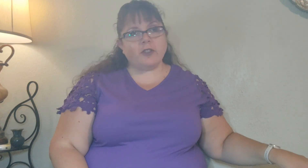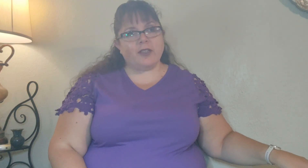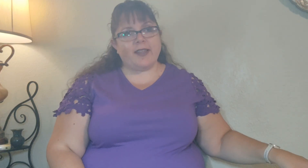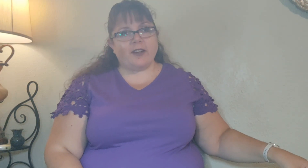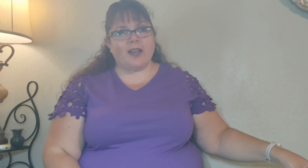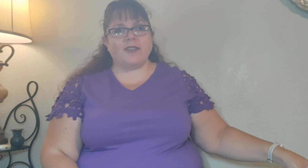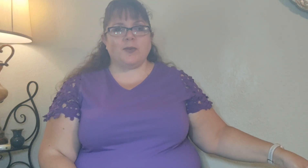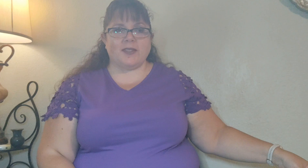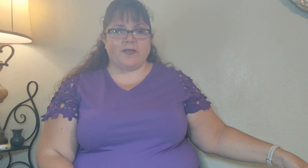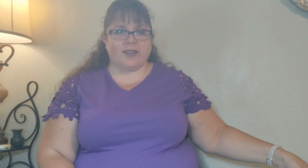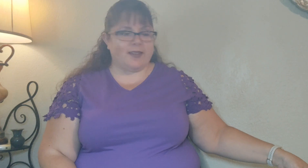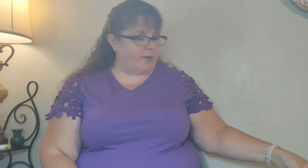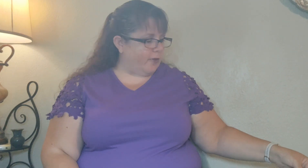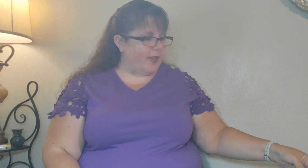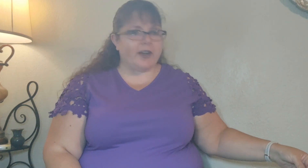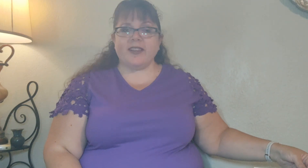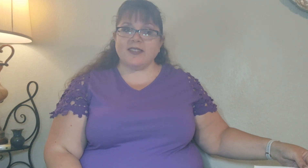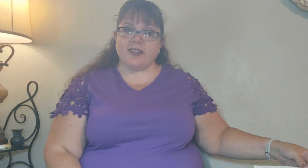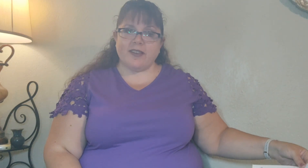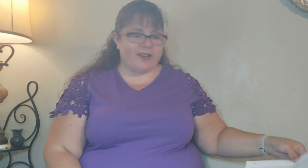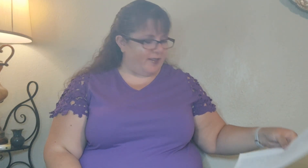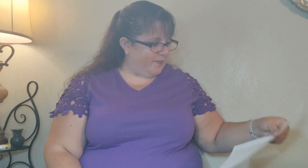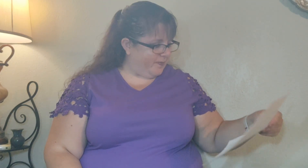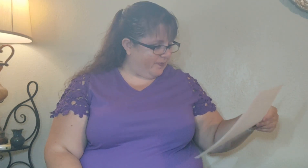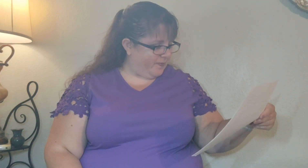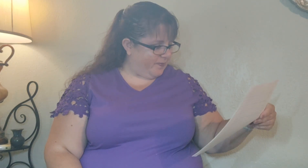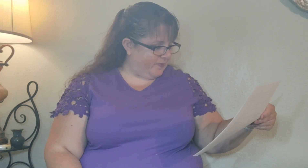Unfortunately, they don't have a specific sign for that, at least not yet.